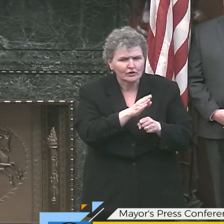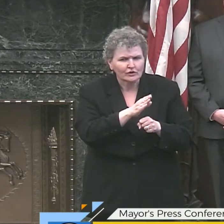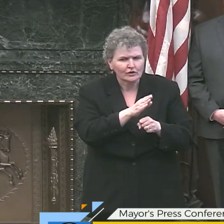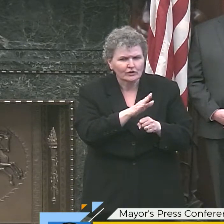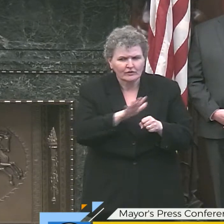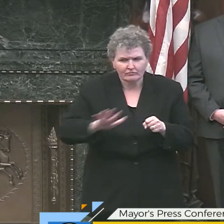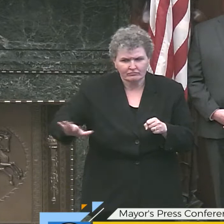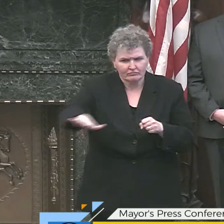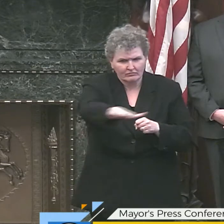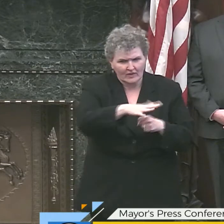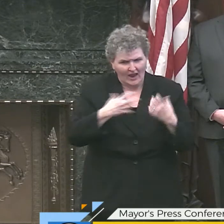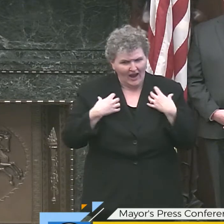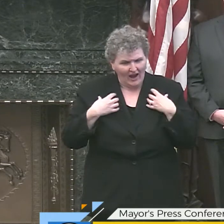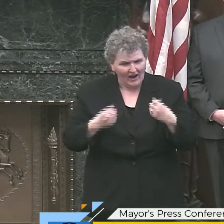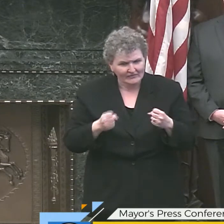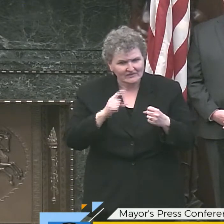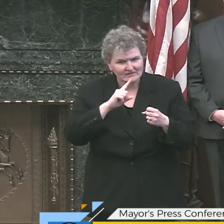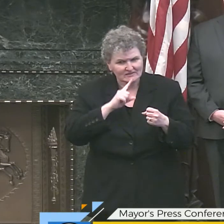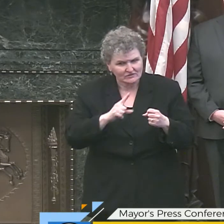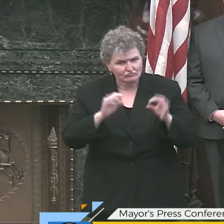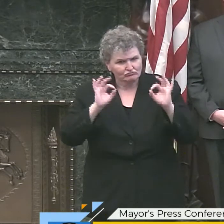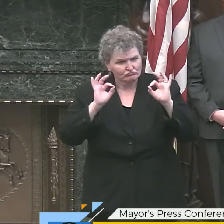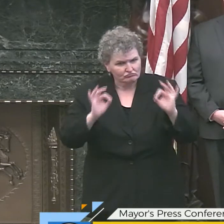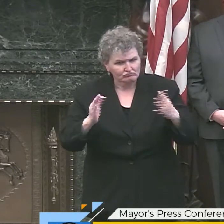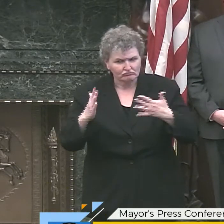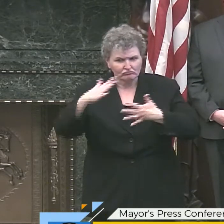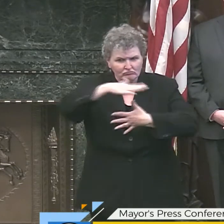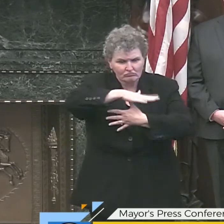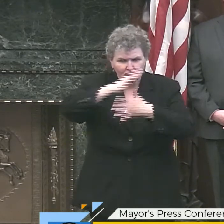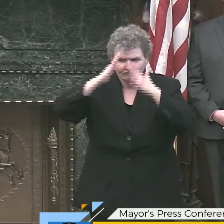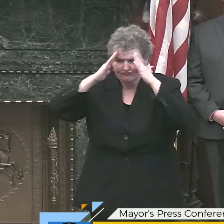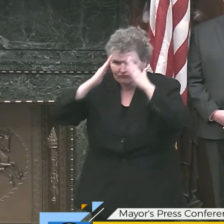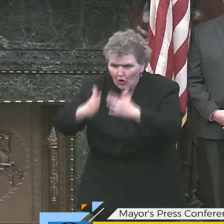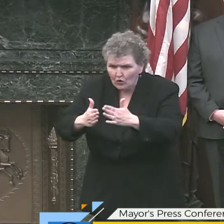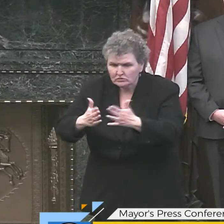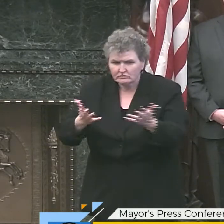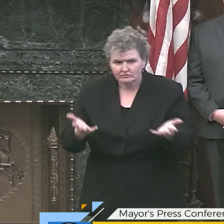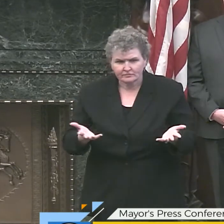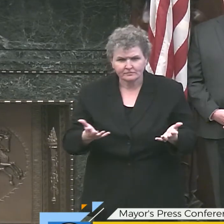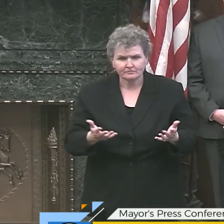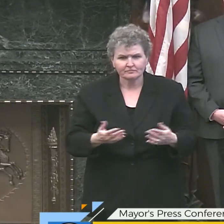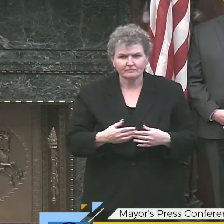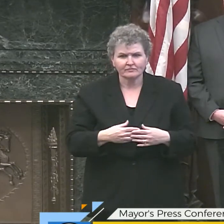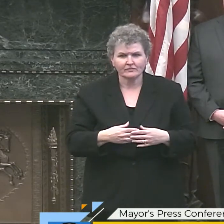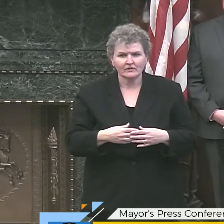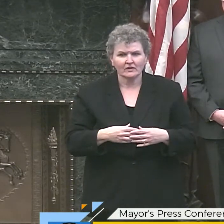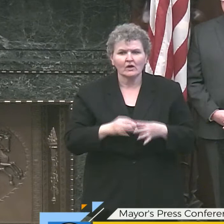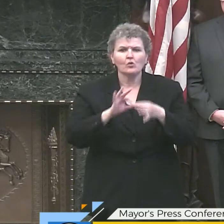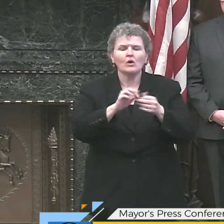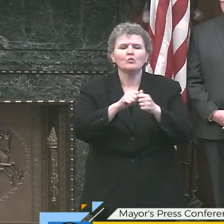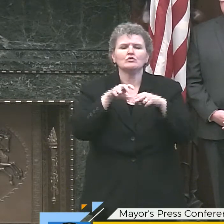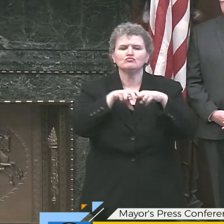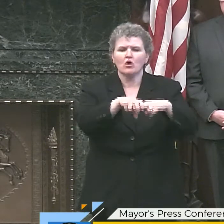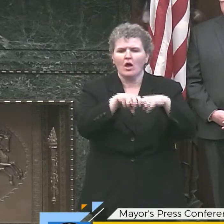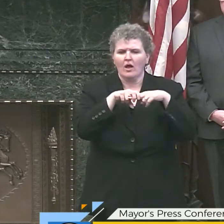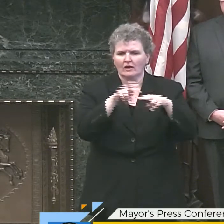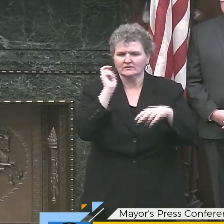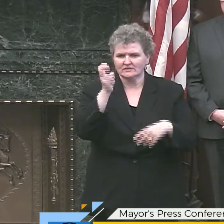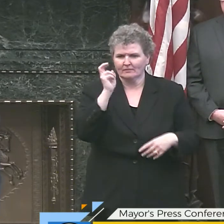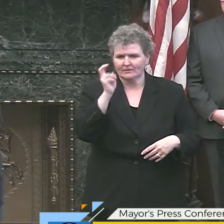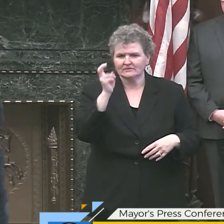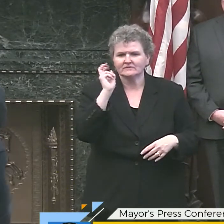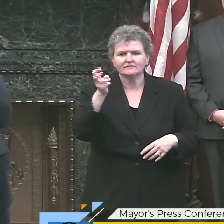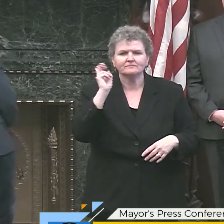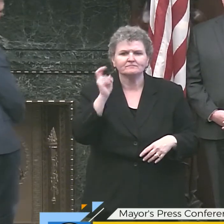is being considered? I think I'm going to have to refer you to SEPTA for that. I don't know exactly what changes in policy they may be